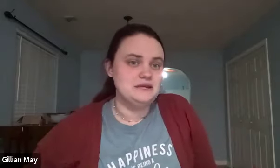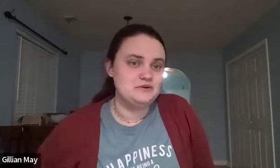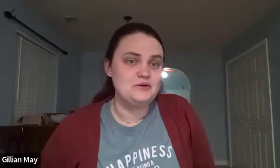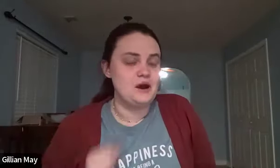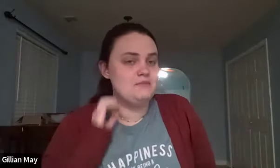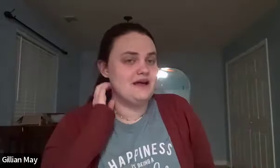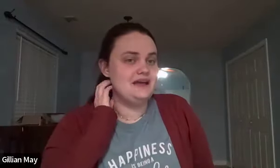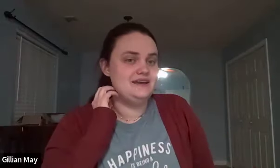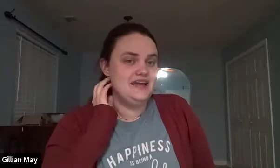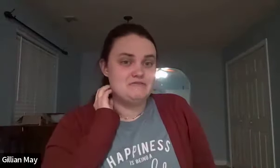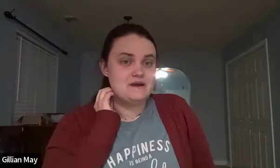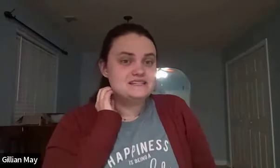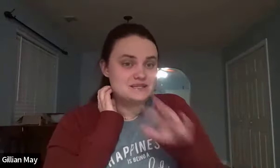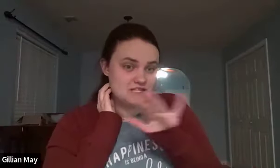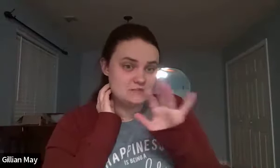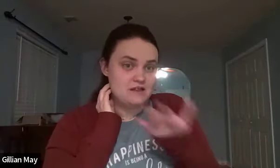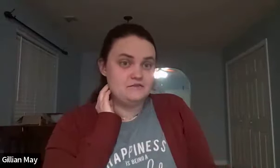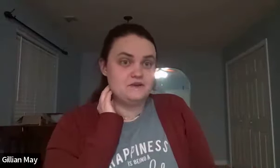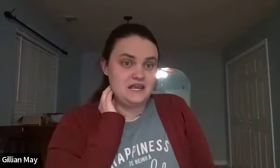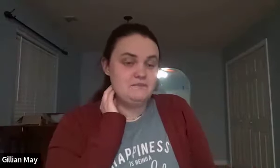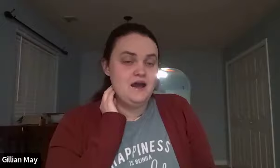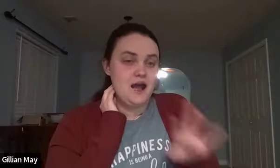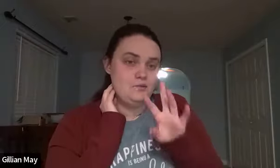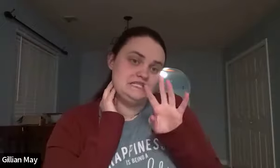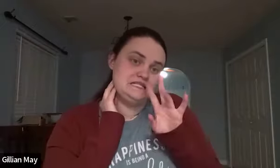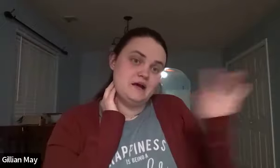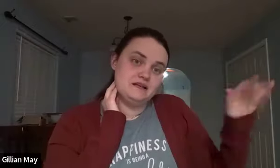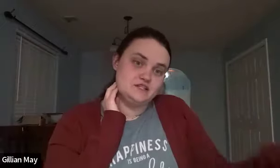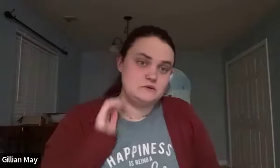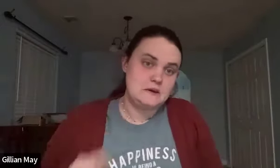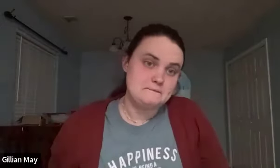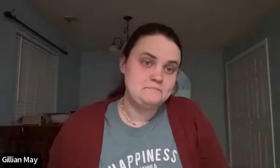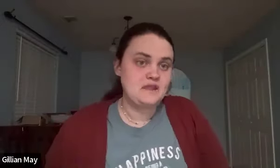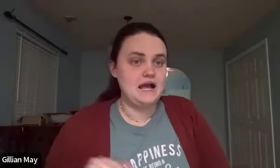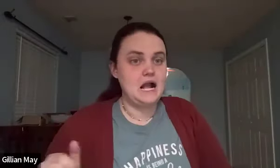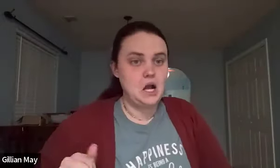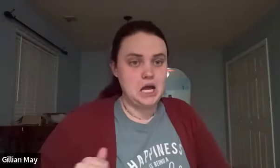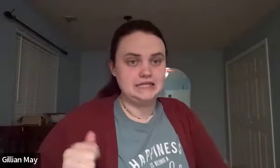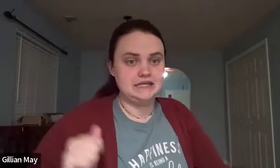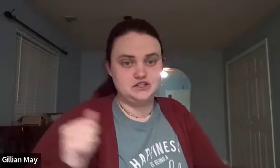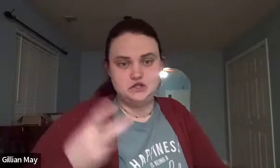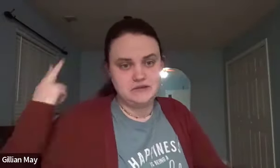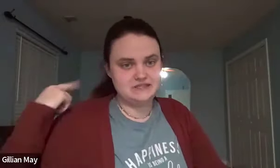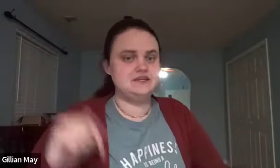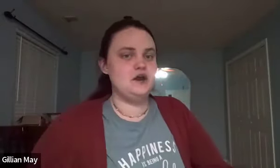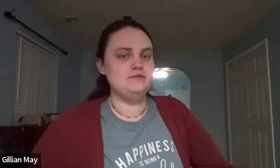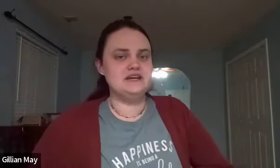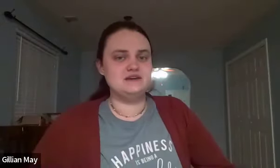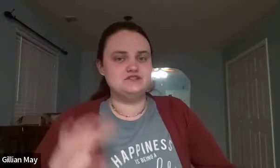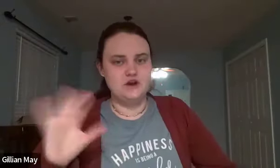people, or I'm like if I'm asking someone to spell out their name, I will spell it to them. I got caught 2 weekends ago because I was talking